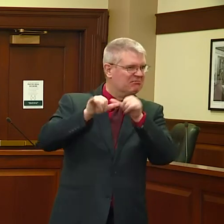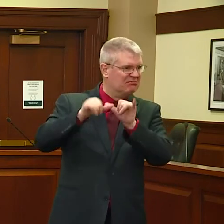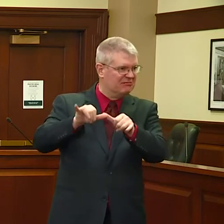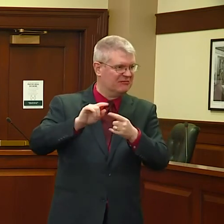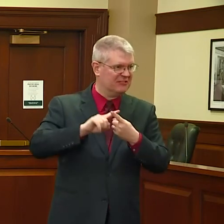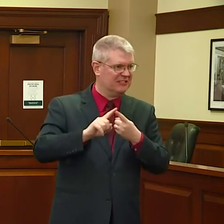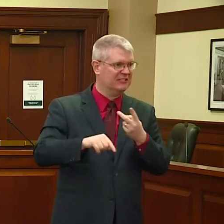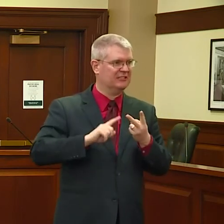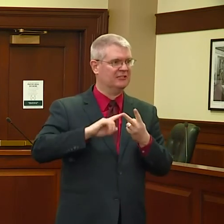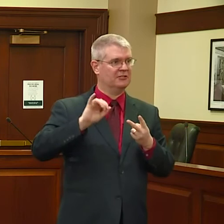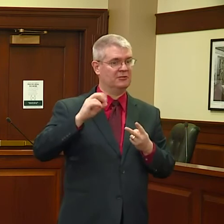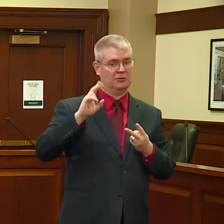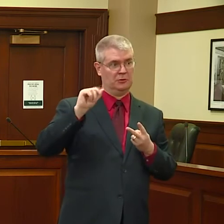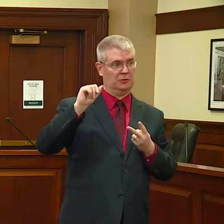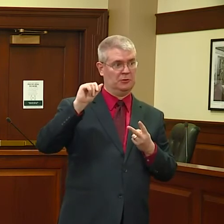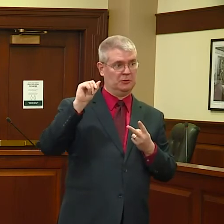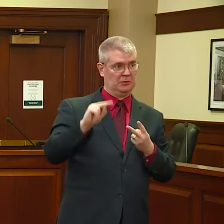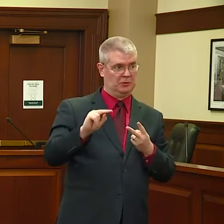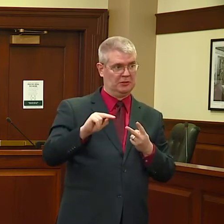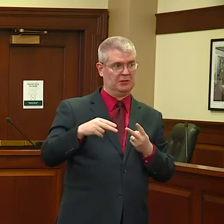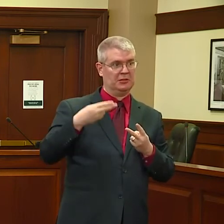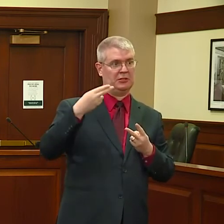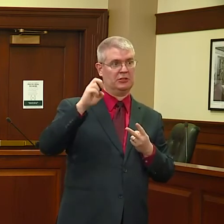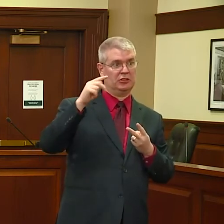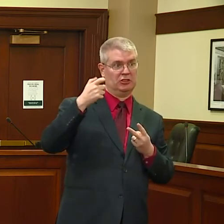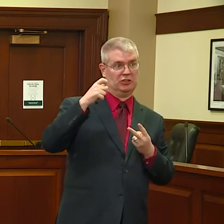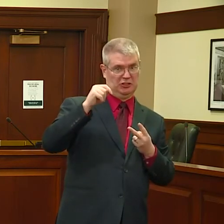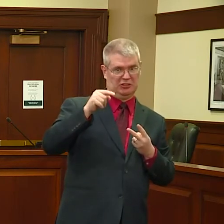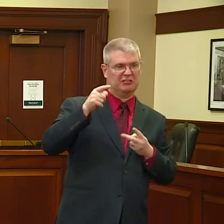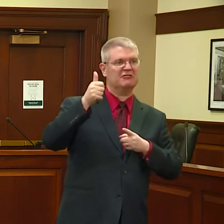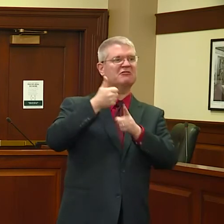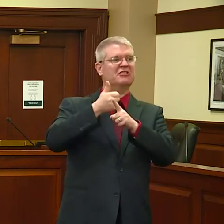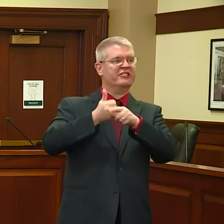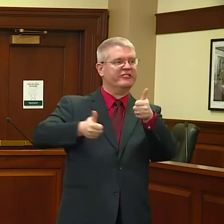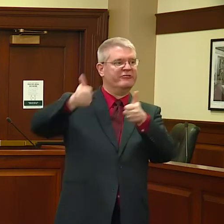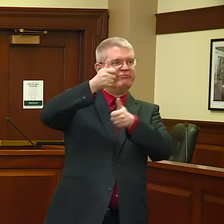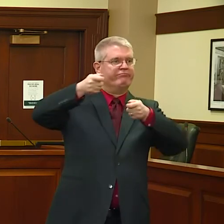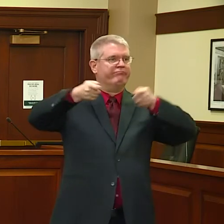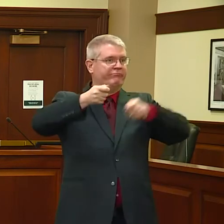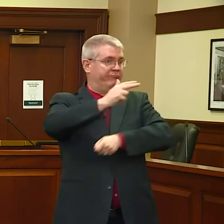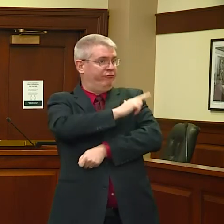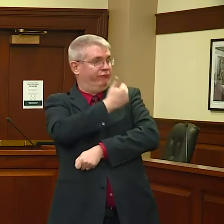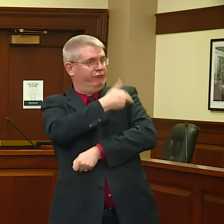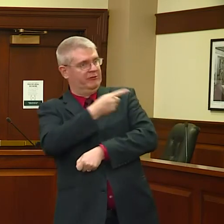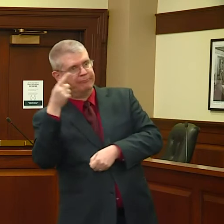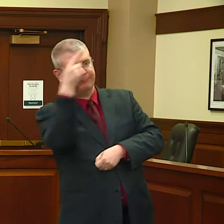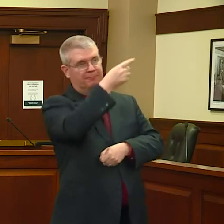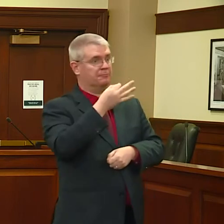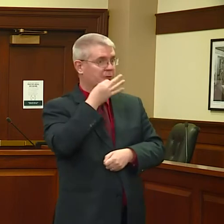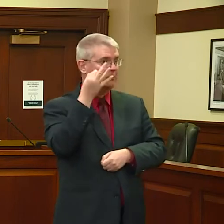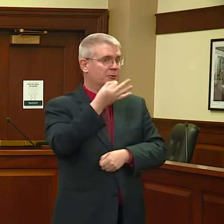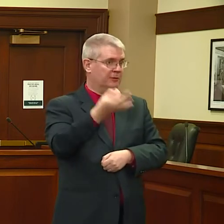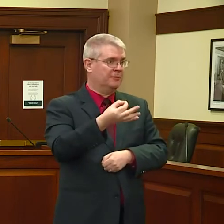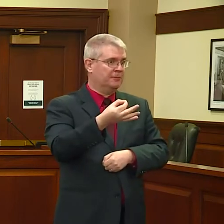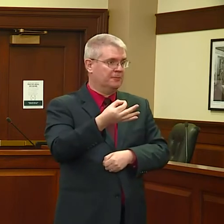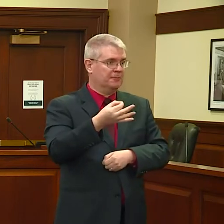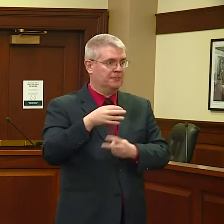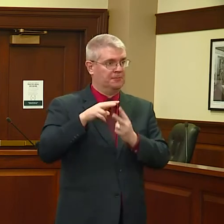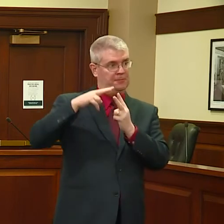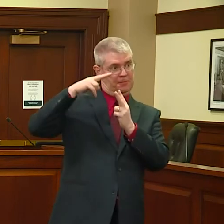how their facility is impacted when case numbers go up in our communities and how that impacts the local